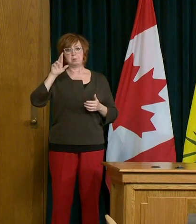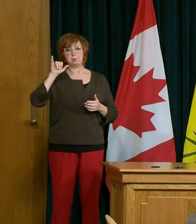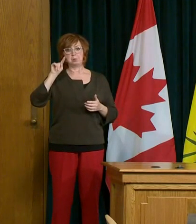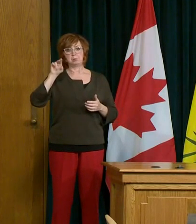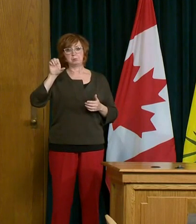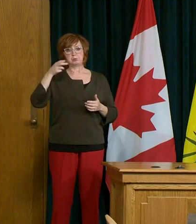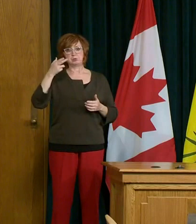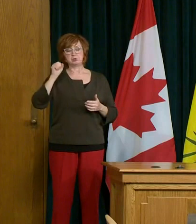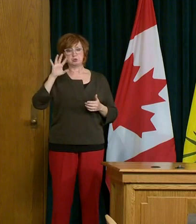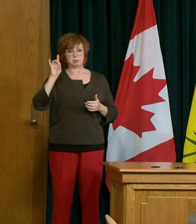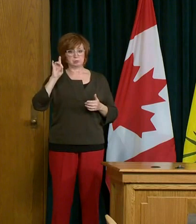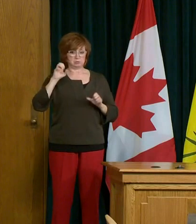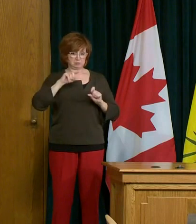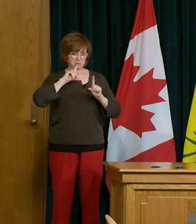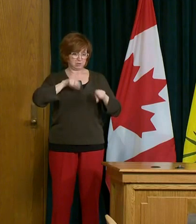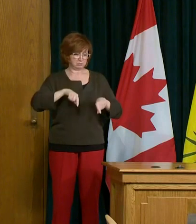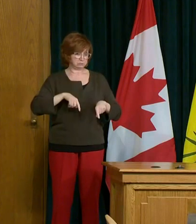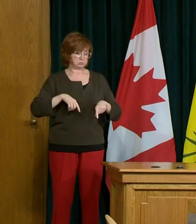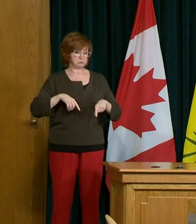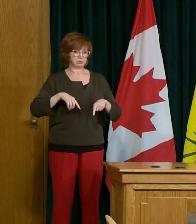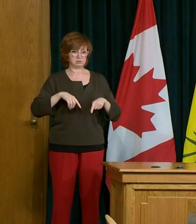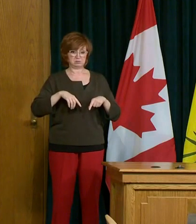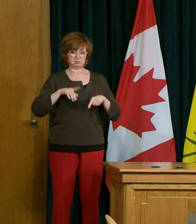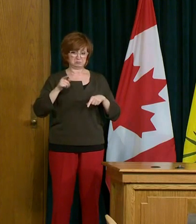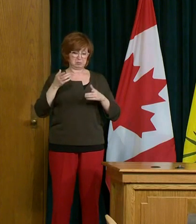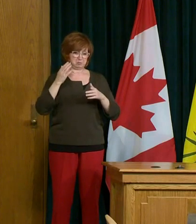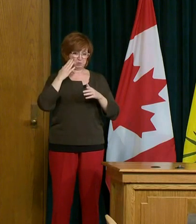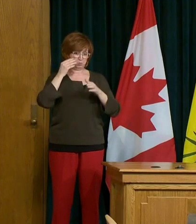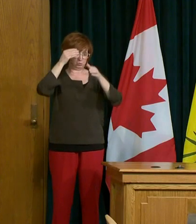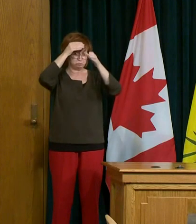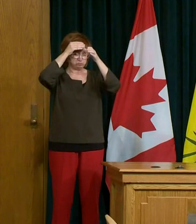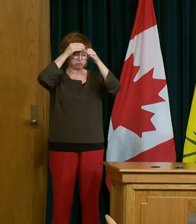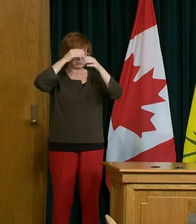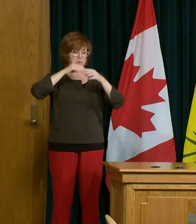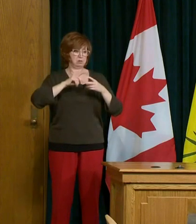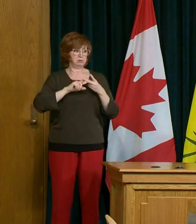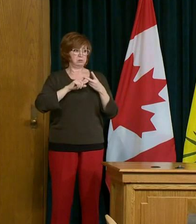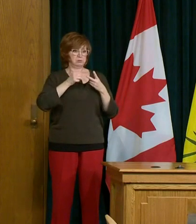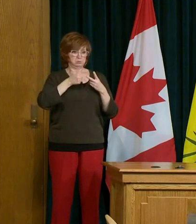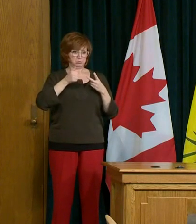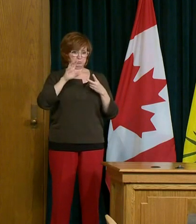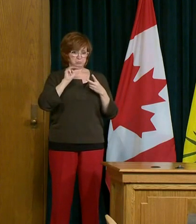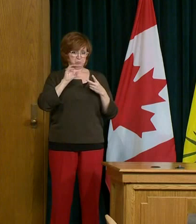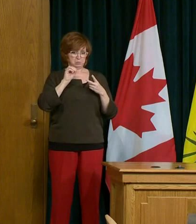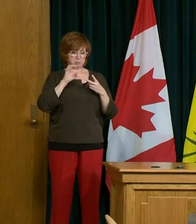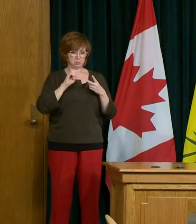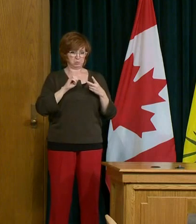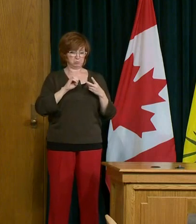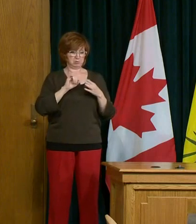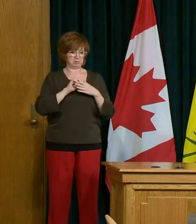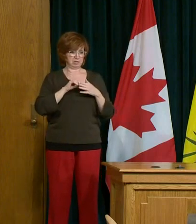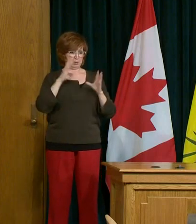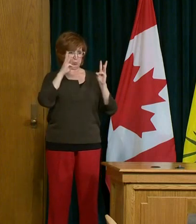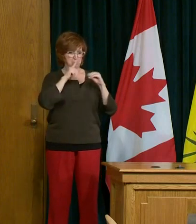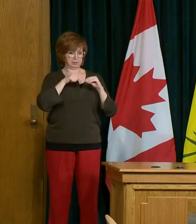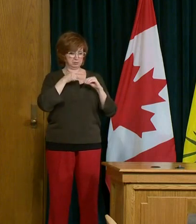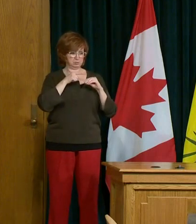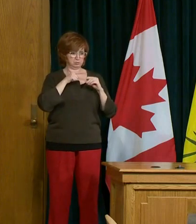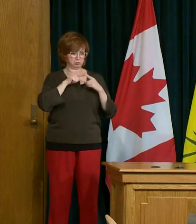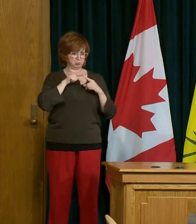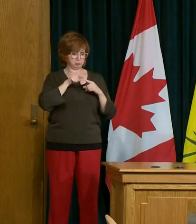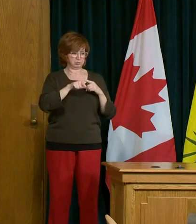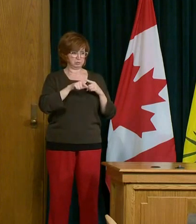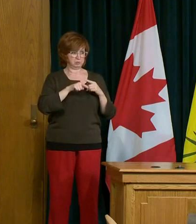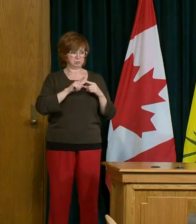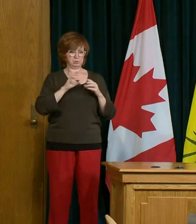community and outside the community, how effective the checkpoints are right now. And then for the Premier, does that concern you that we don't have that information